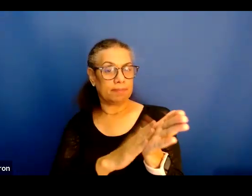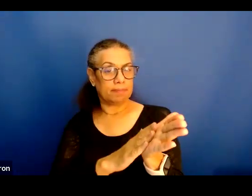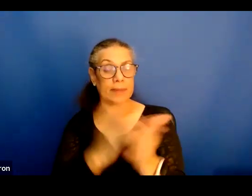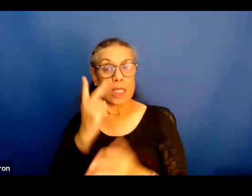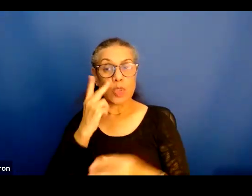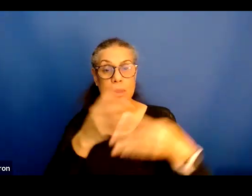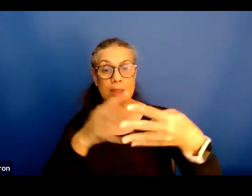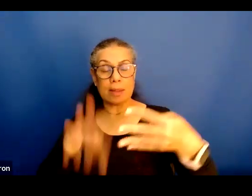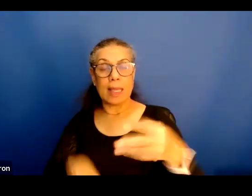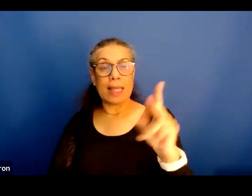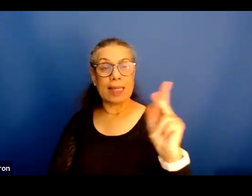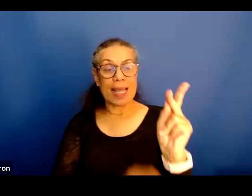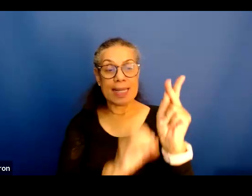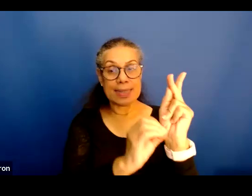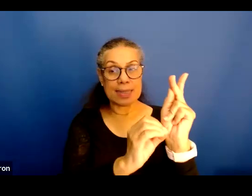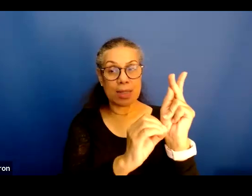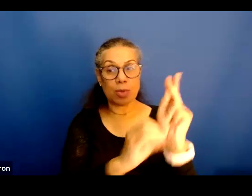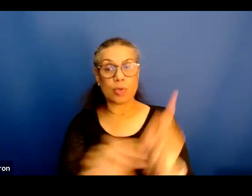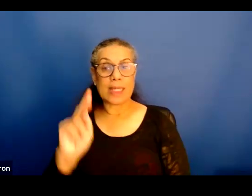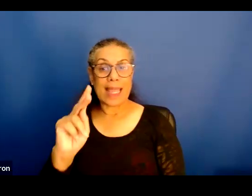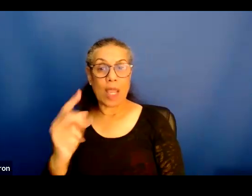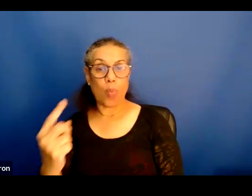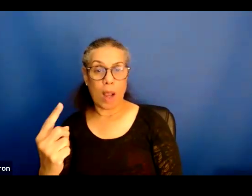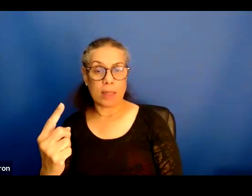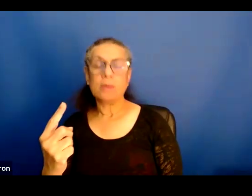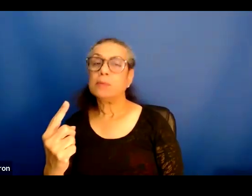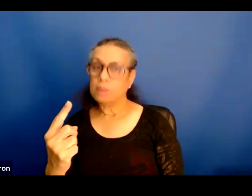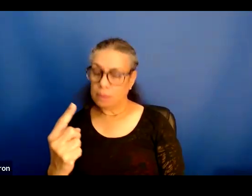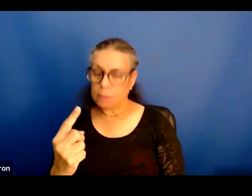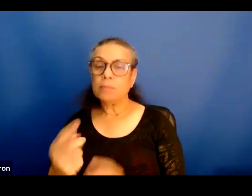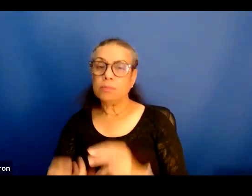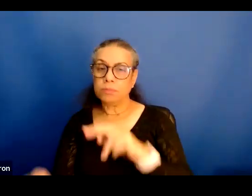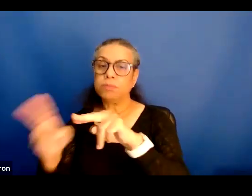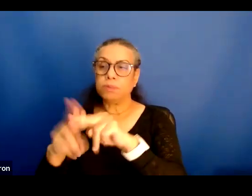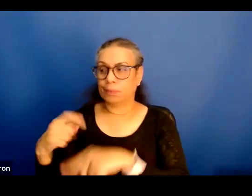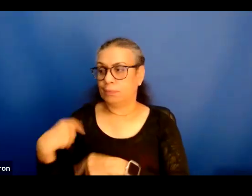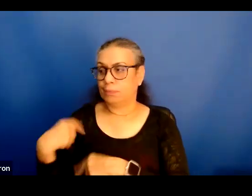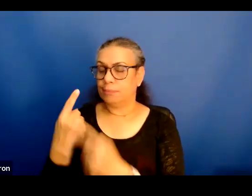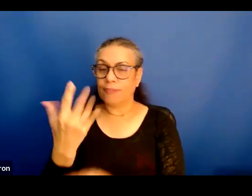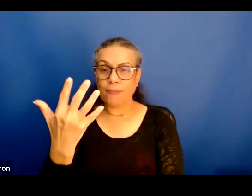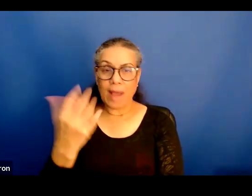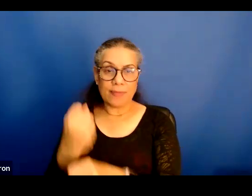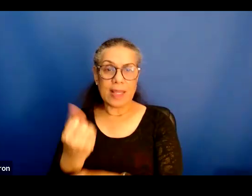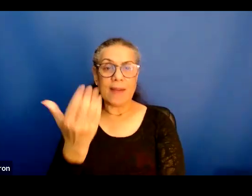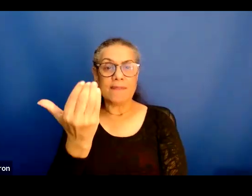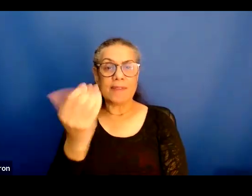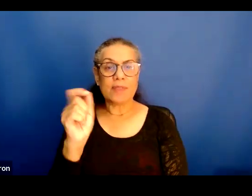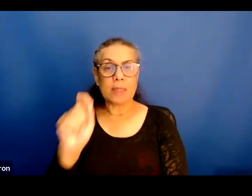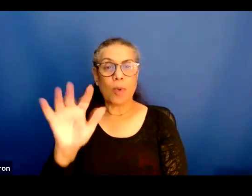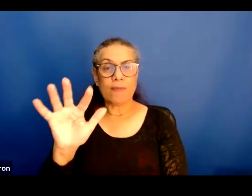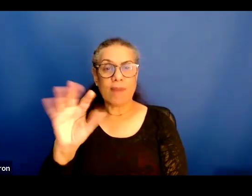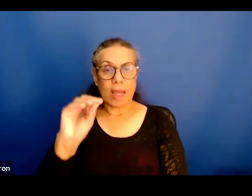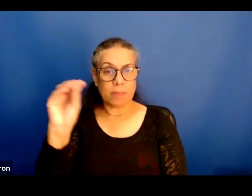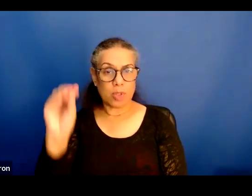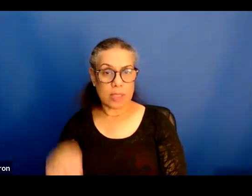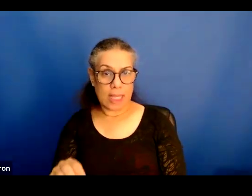data for K0 to K1, our students, you see that we have made the largest improvement over the past 5 years by 15.5%.